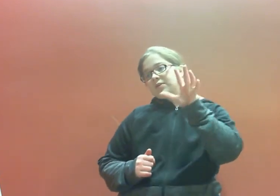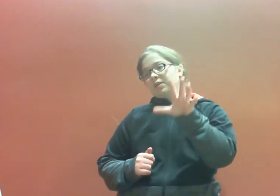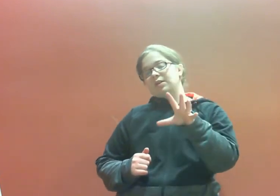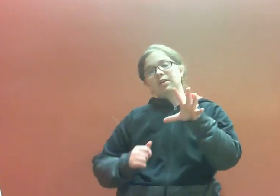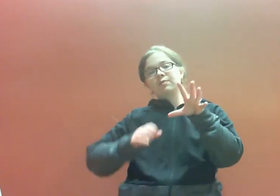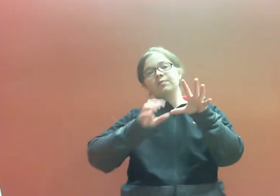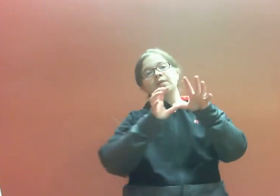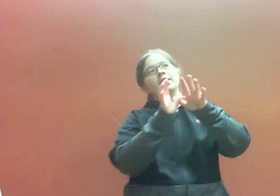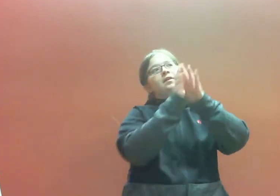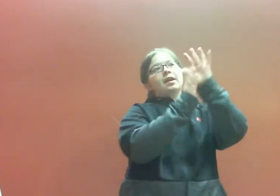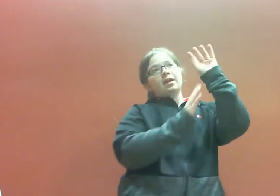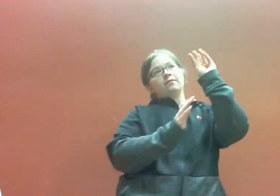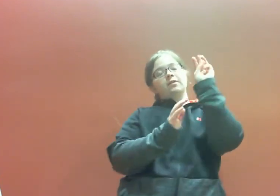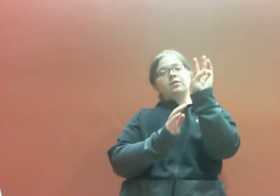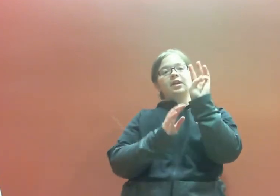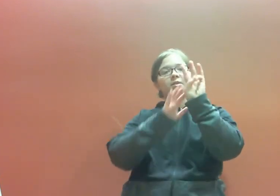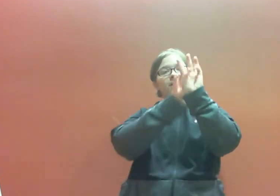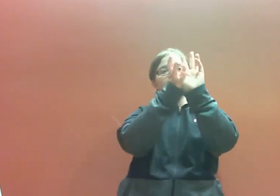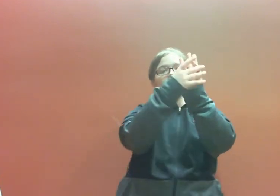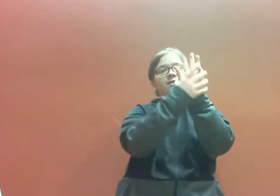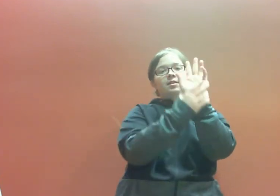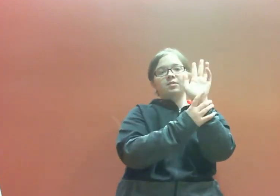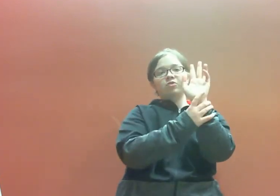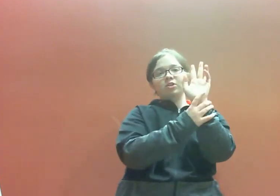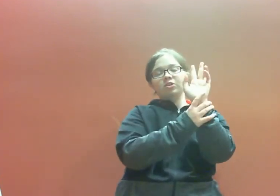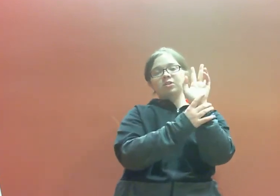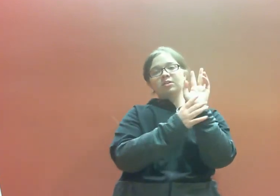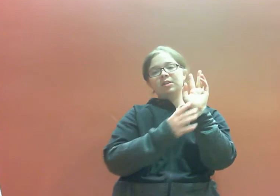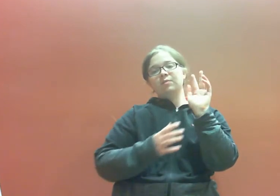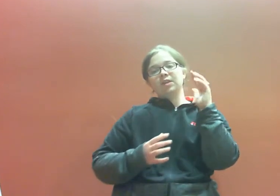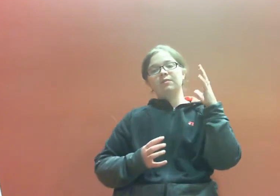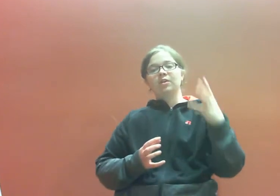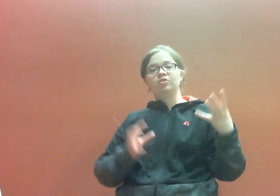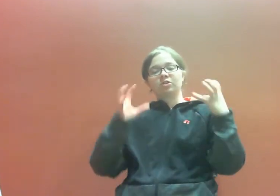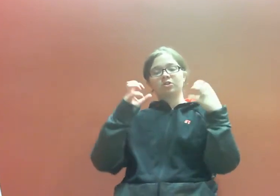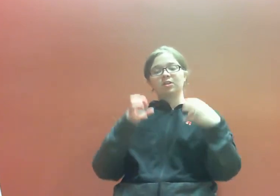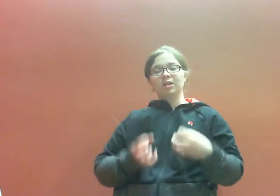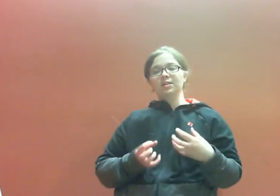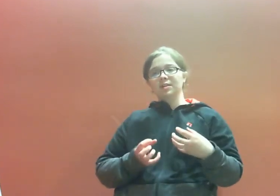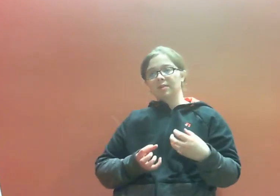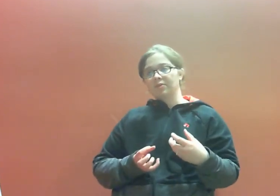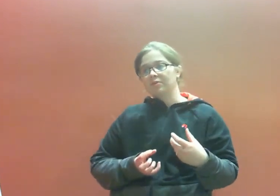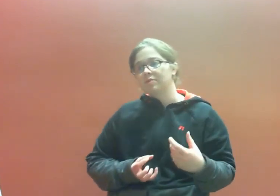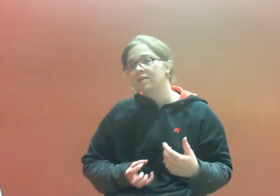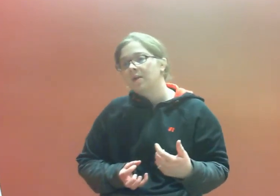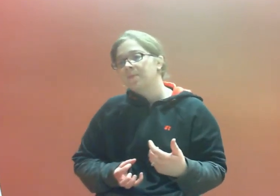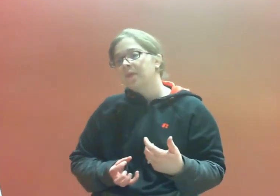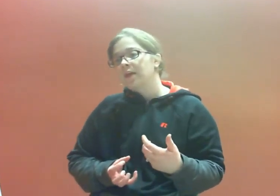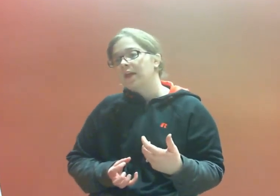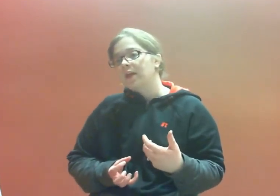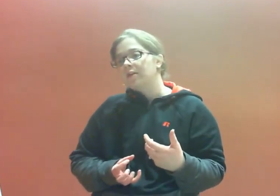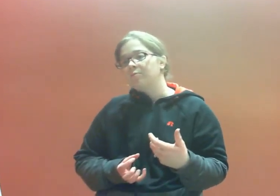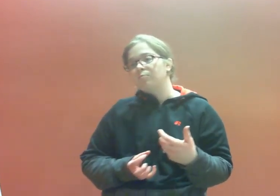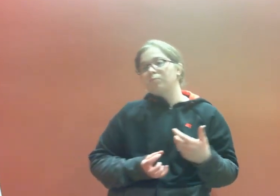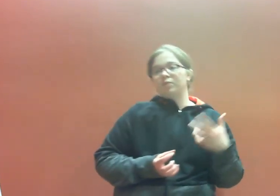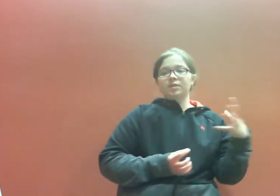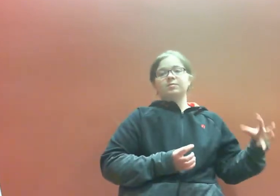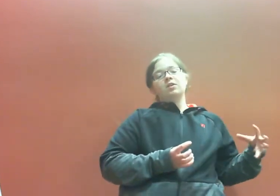look at them, they have the little hair parts, and the structure down beneath that structure collects the chemicals and moves them to the